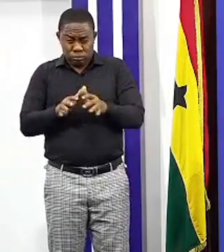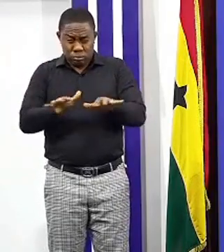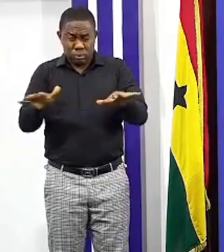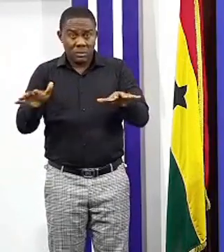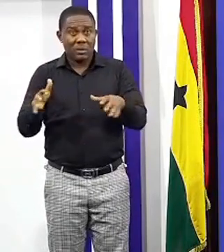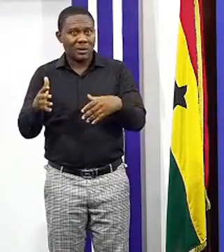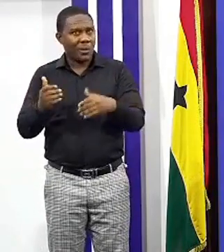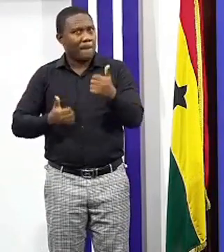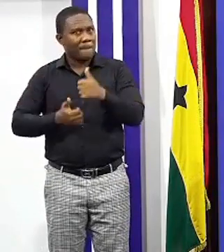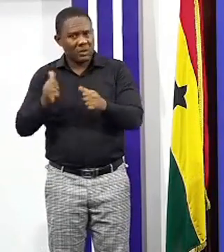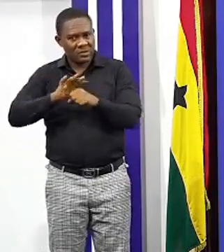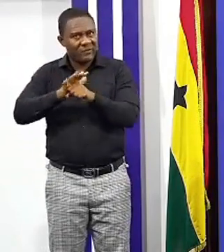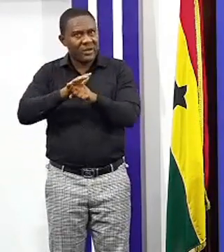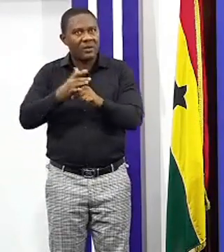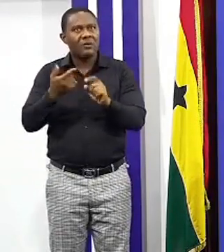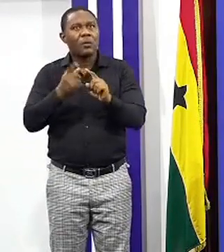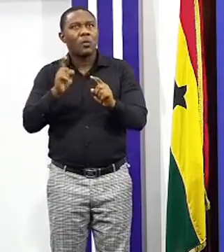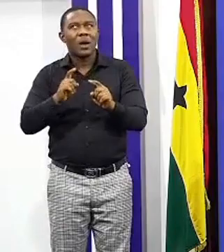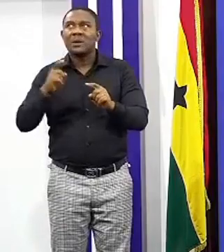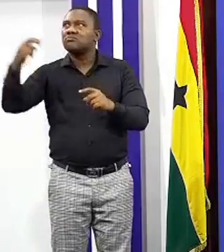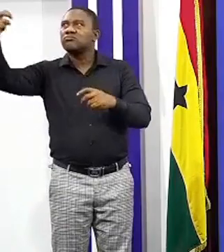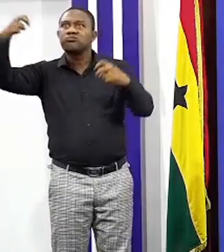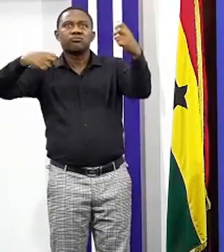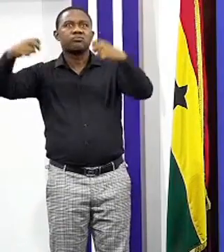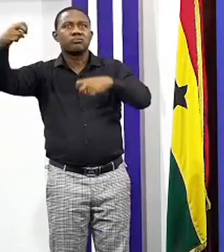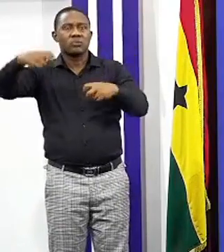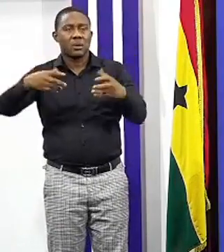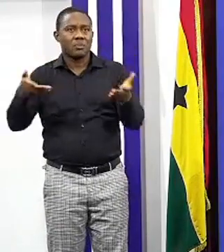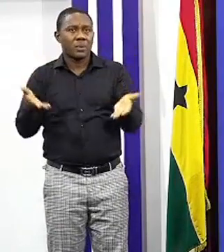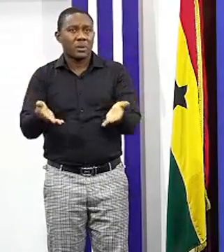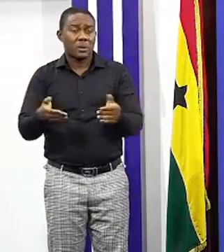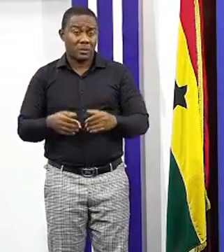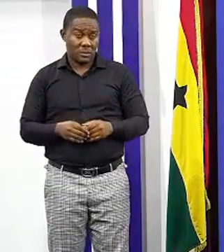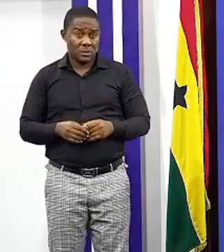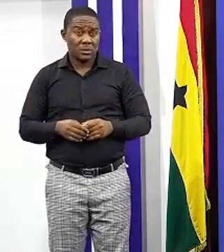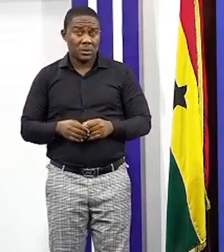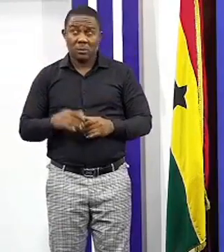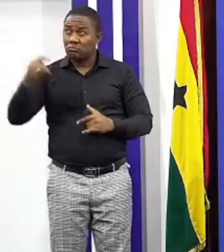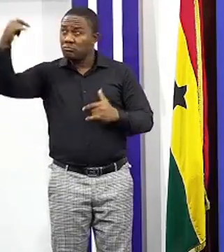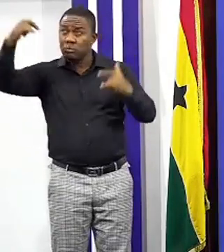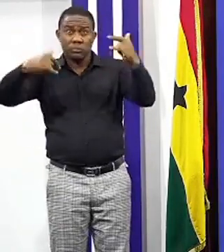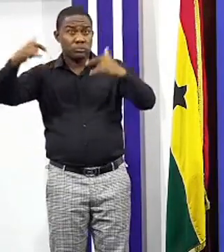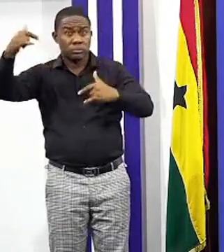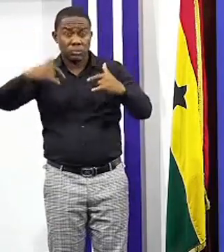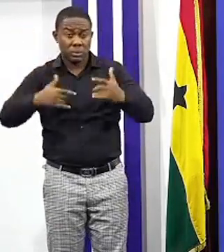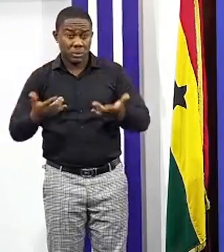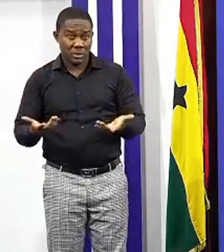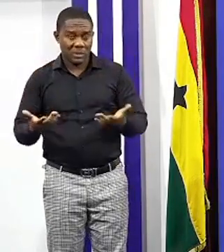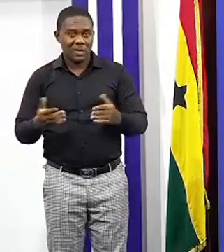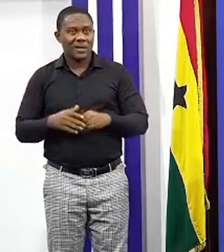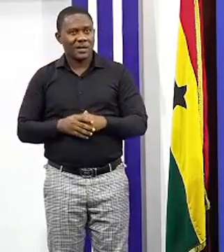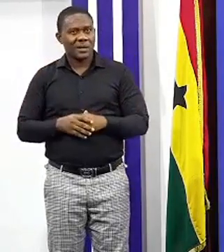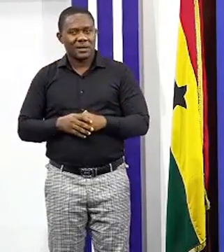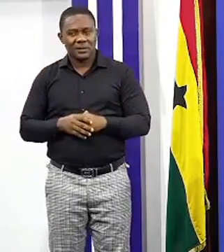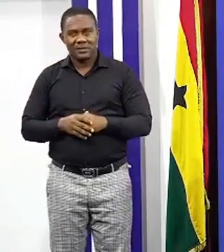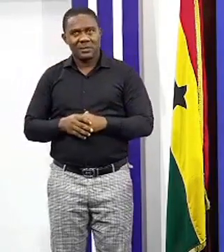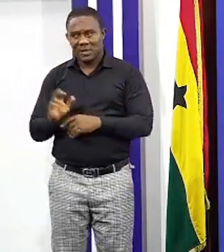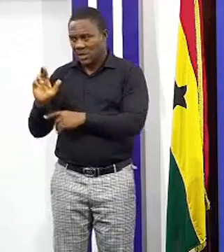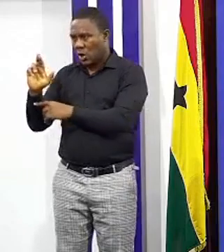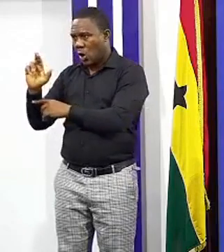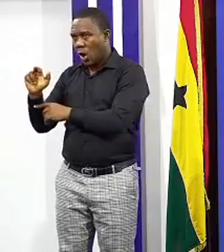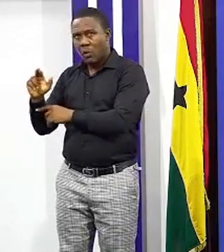were imported. So after doing all these things, and also we restricted movement in two of our